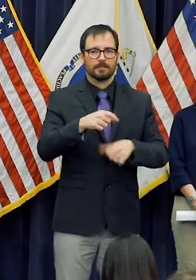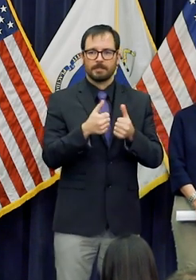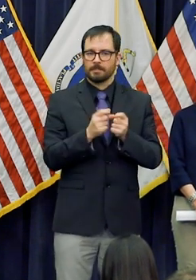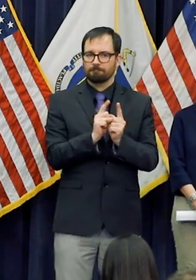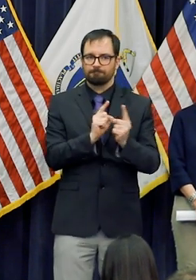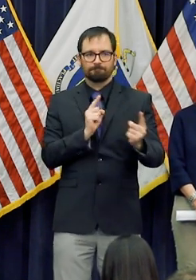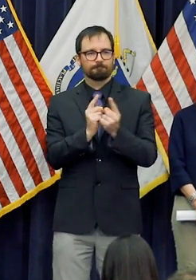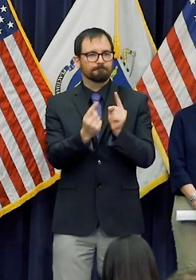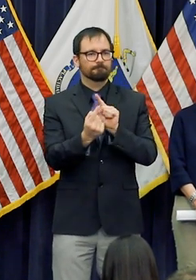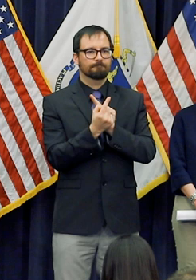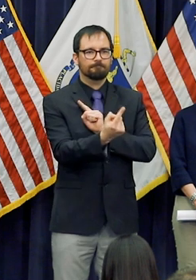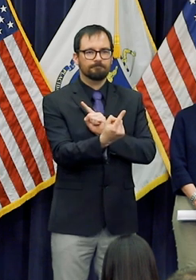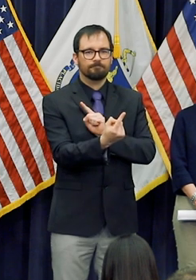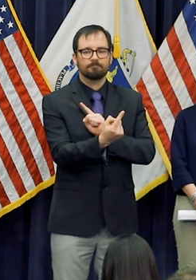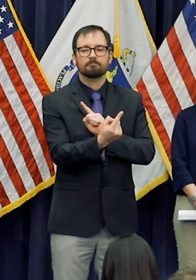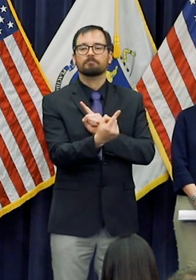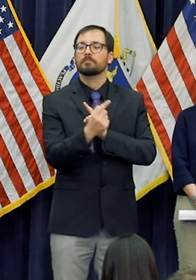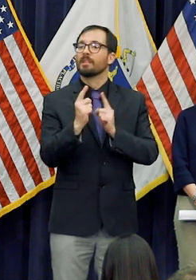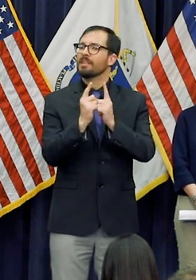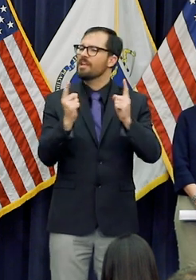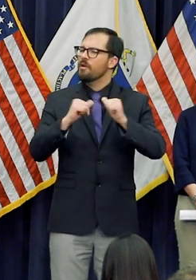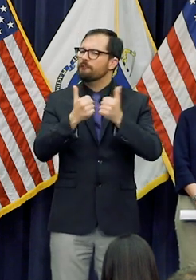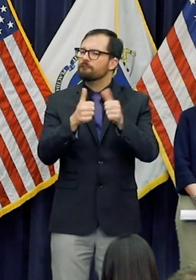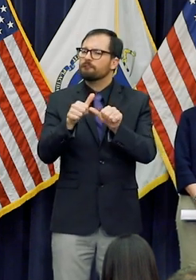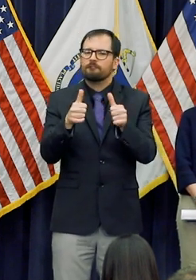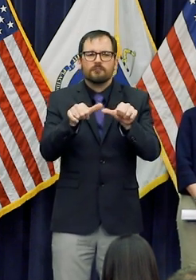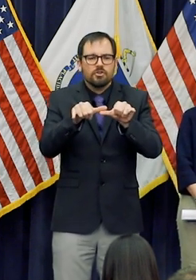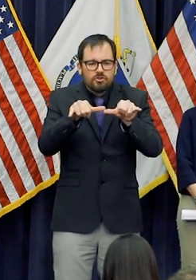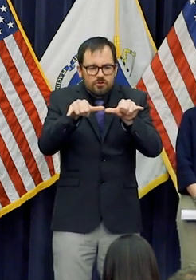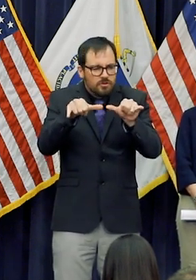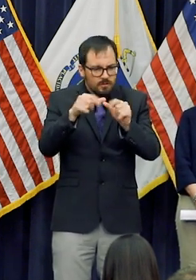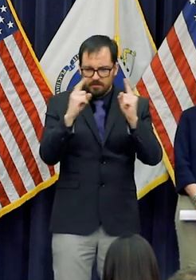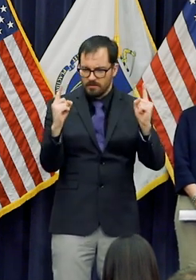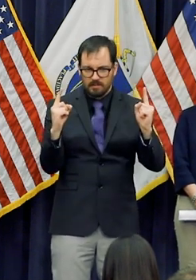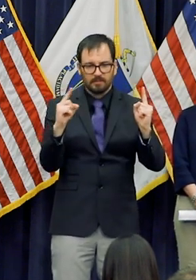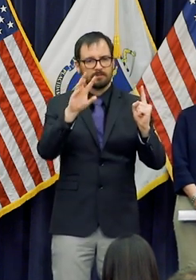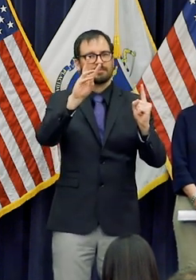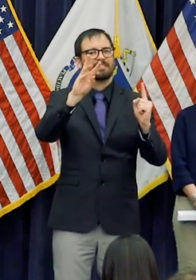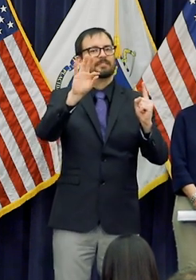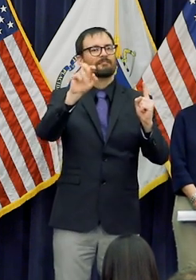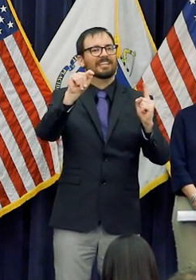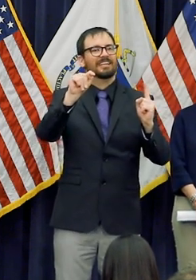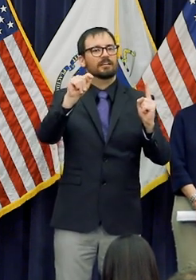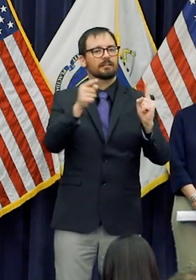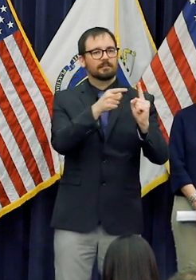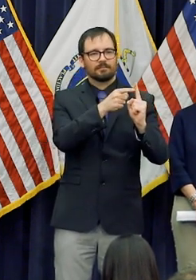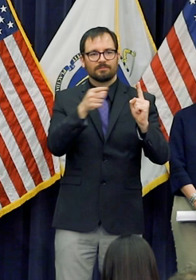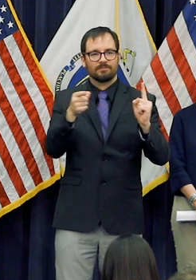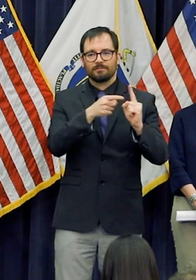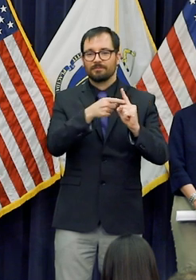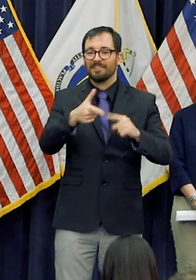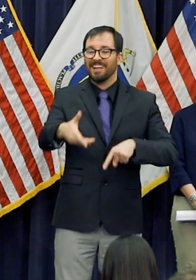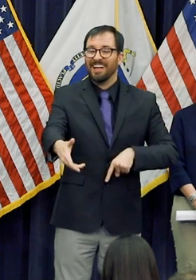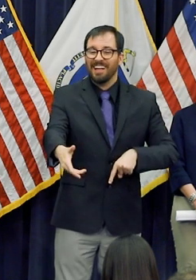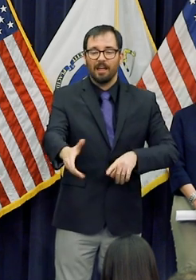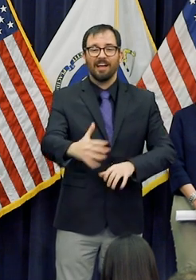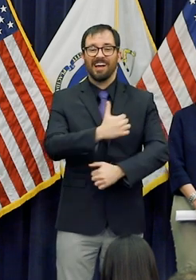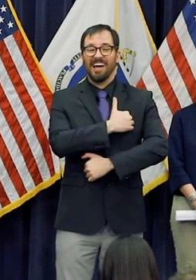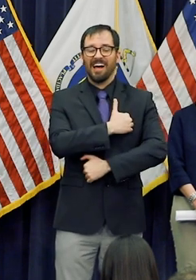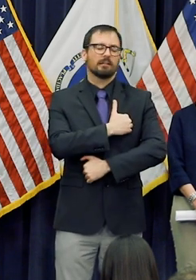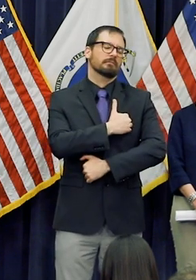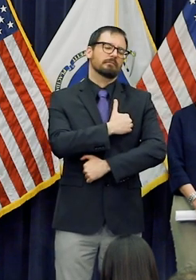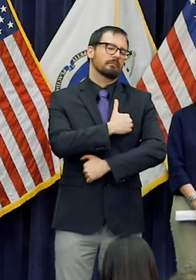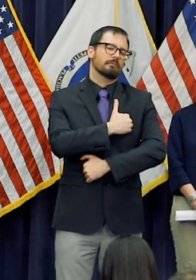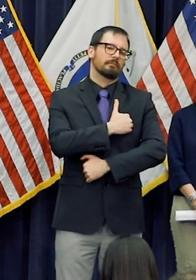Stay 6 feet away from other people. Avoid shaking hands and hugging. Use technology tools such as